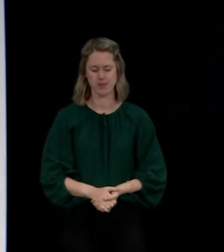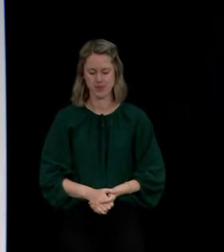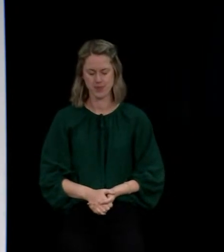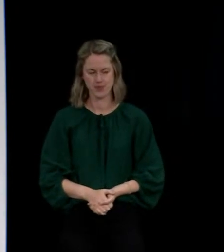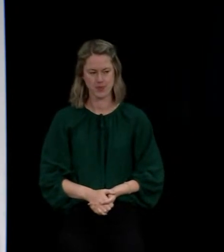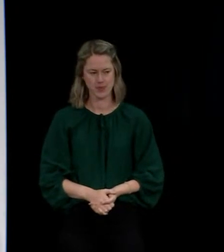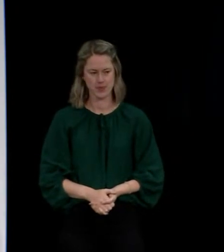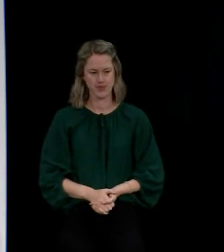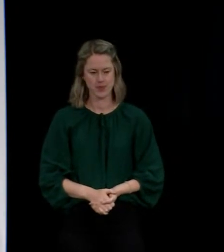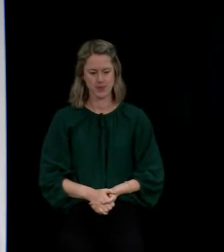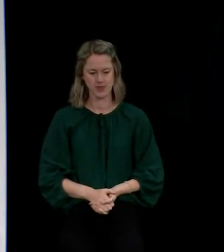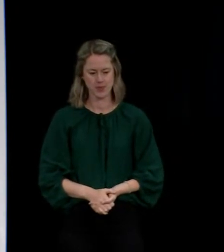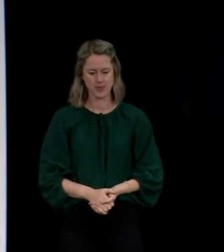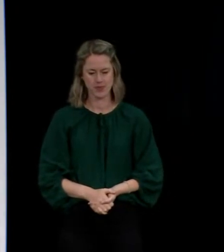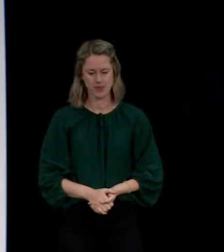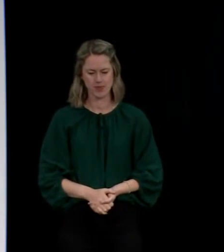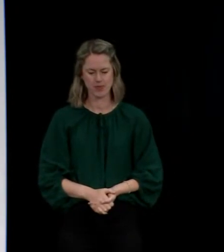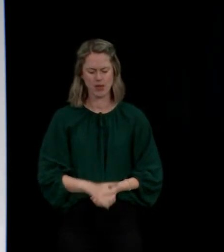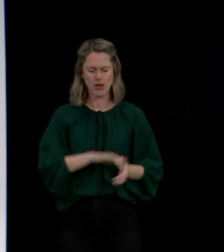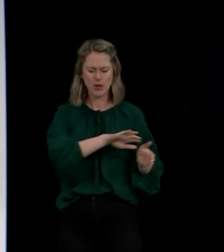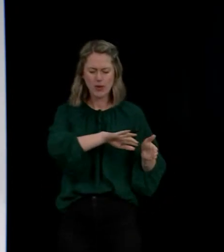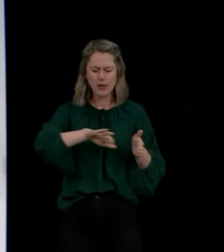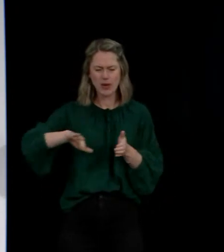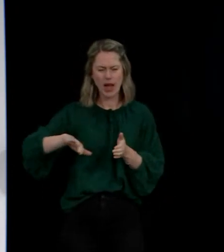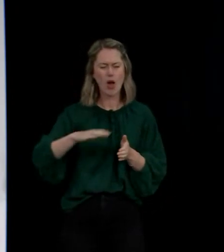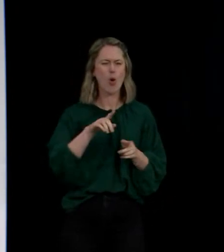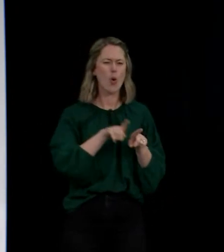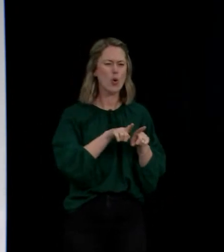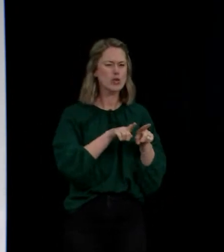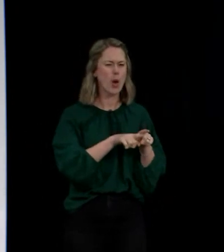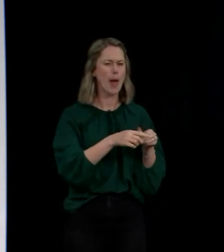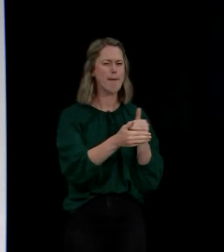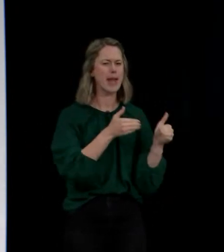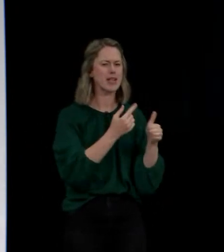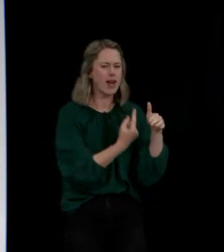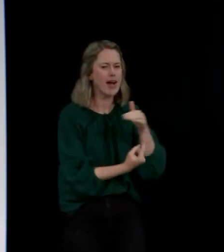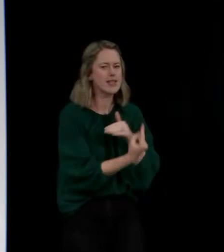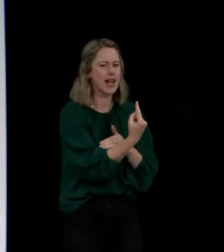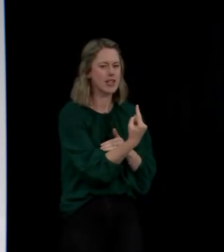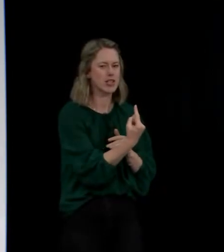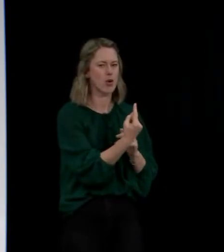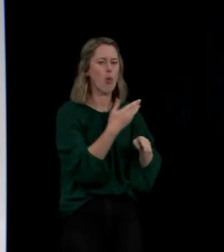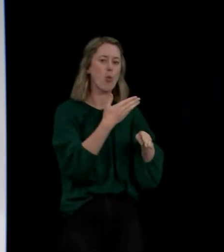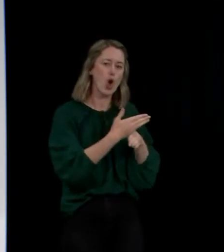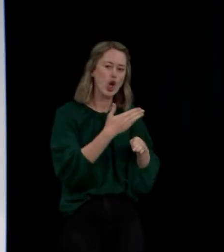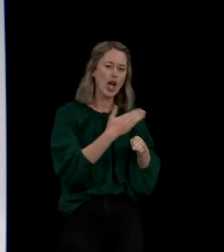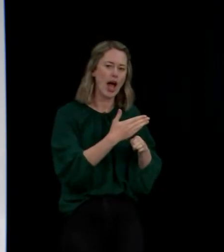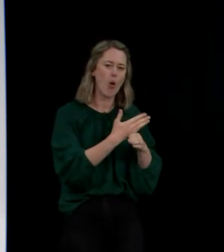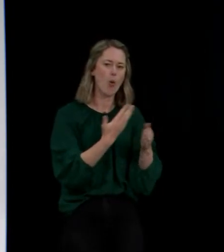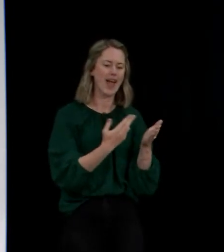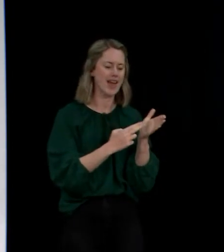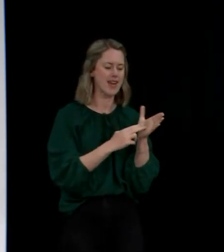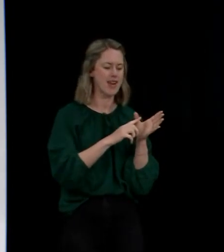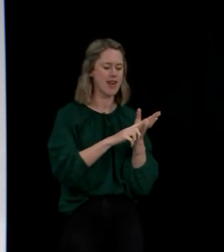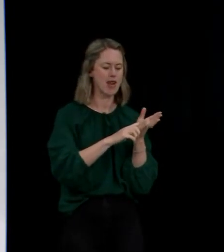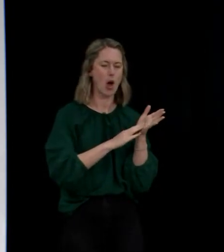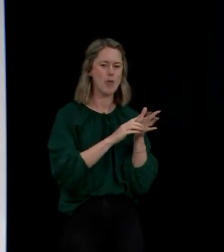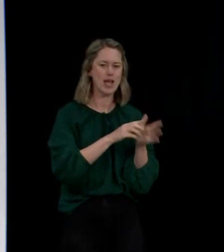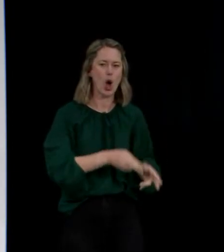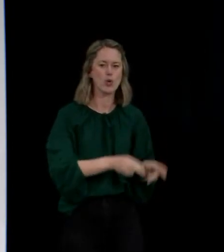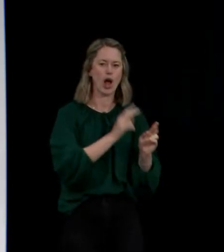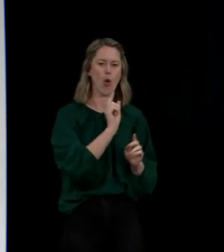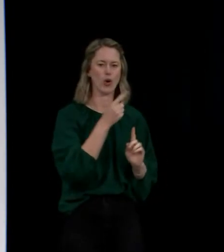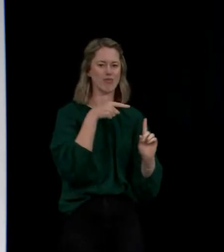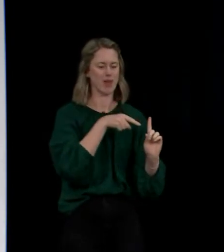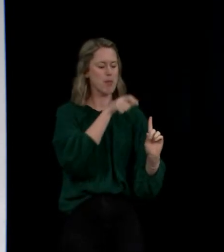Now, while not included in the case numbers today, there is a positive result in a managed isolation work at Nomi Hotel in Auckland. This case